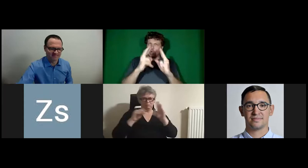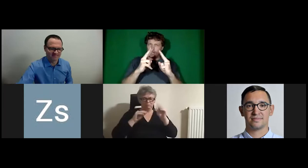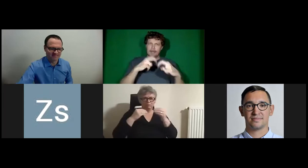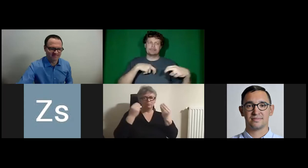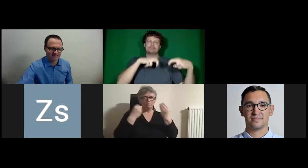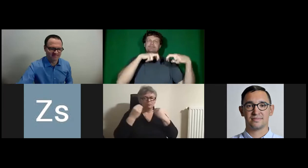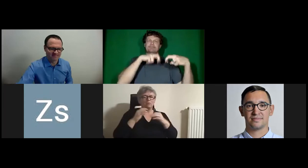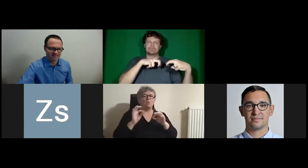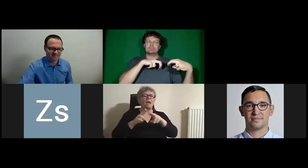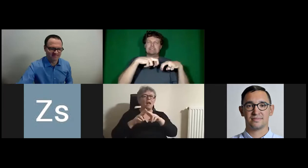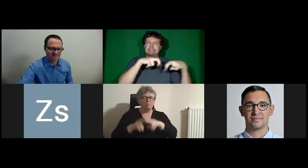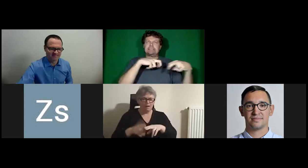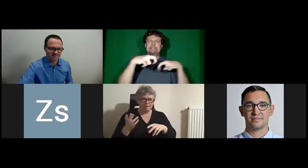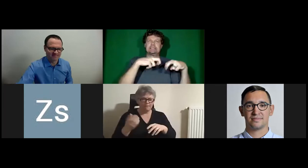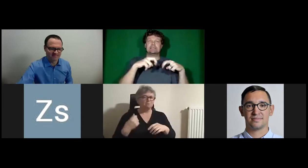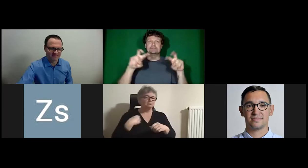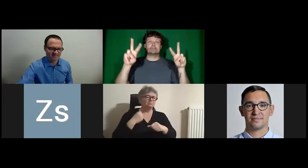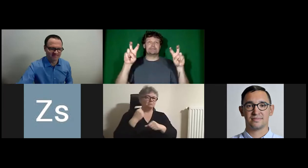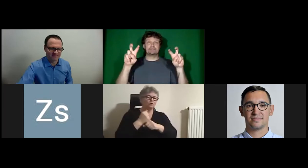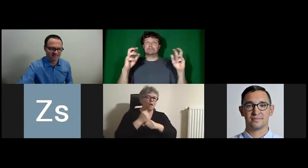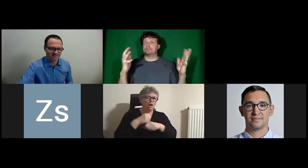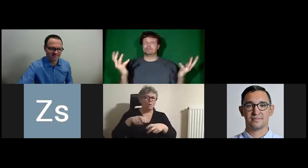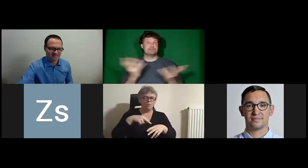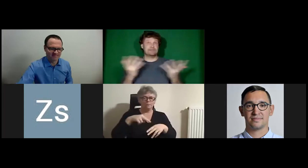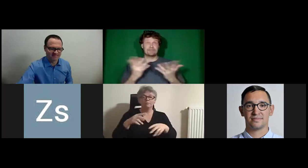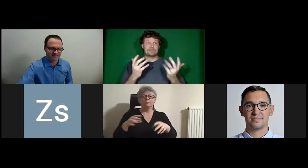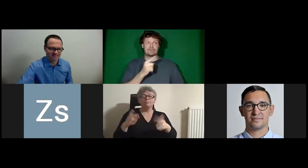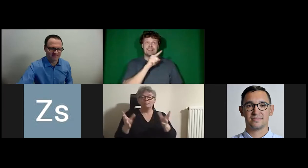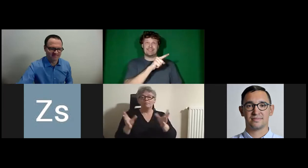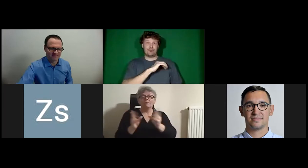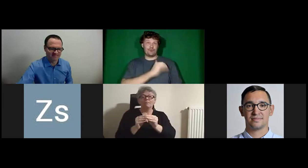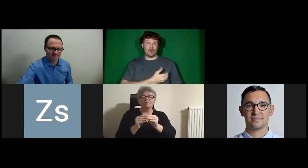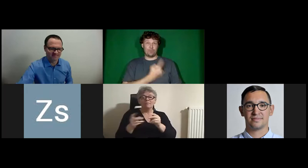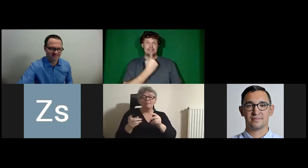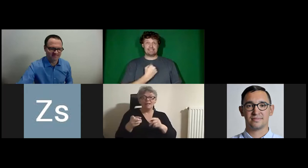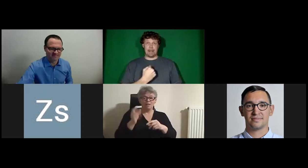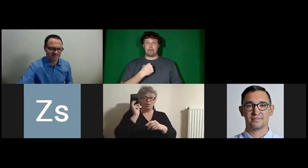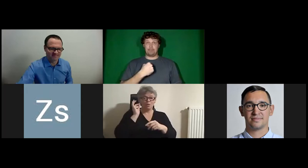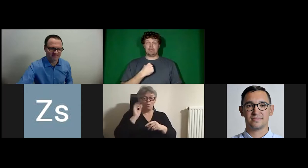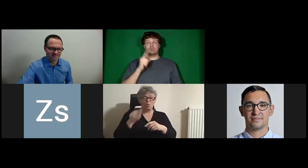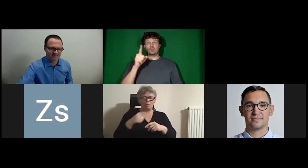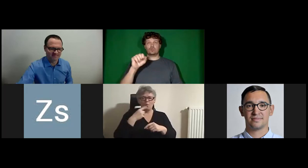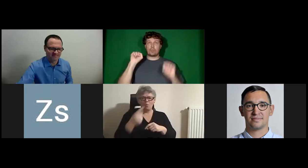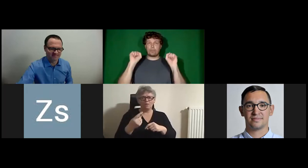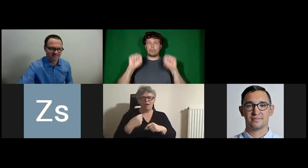So she then would demonstrate her moves. I would watch her, memorize it.